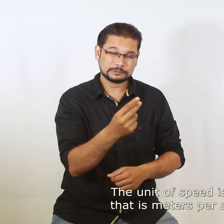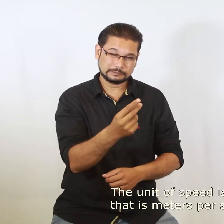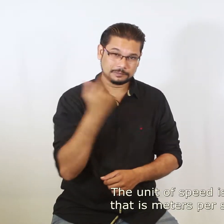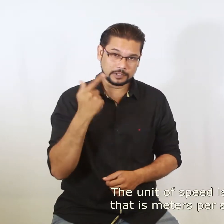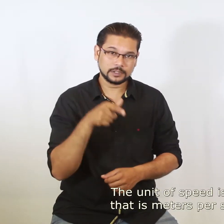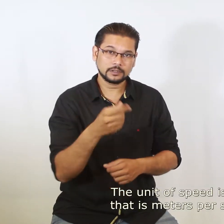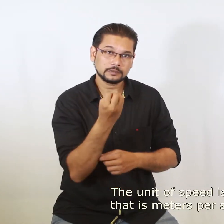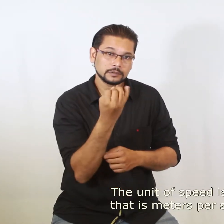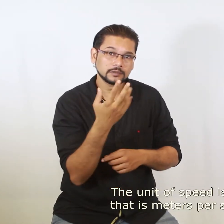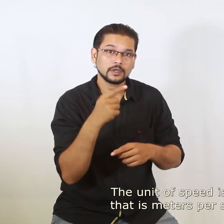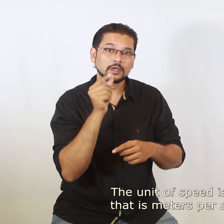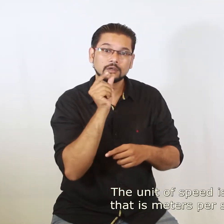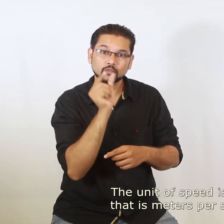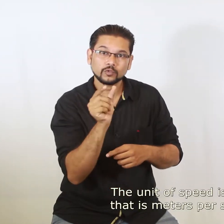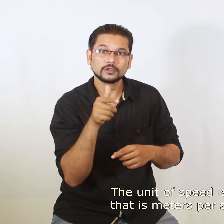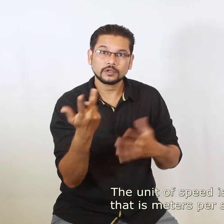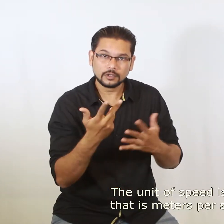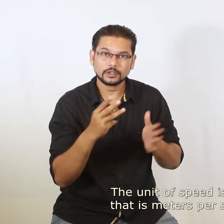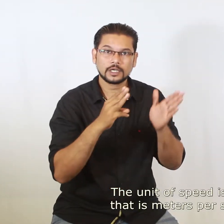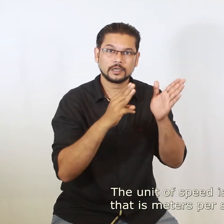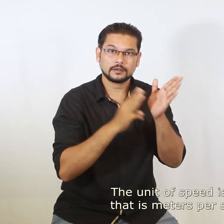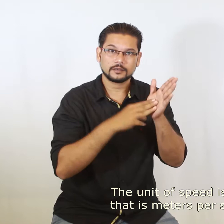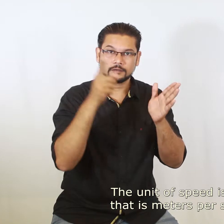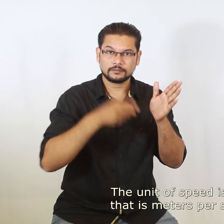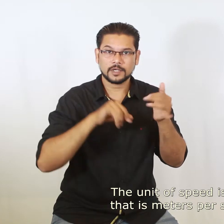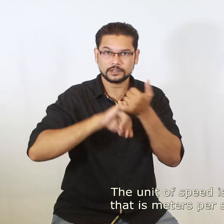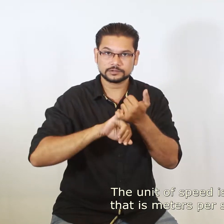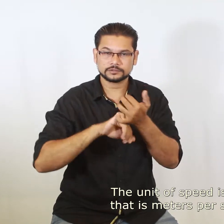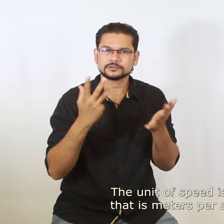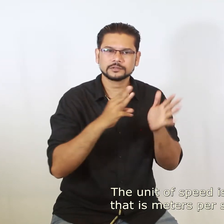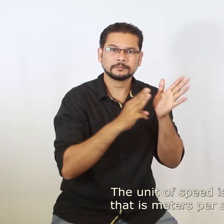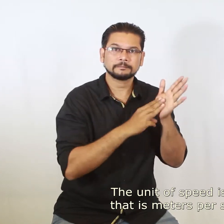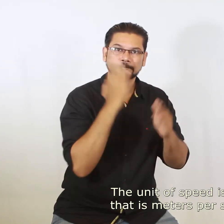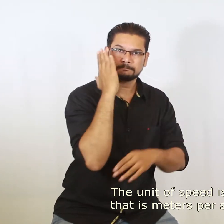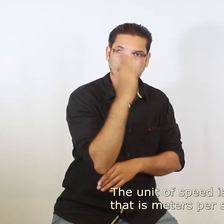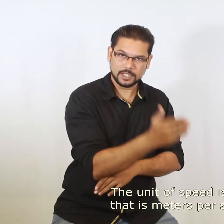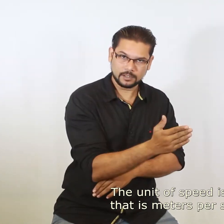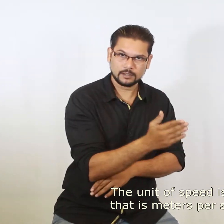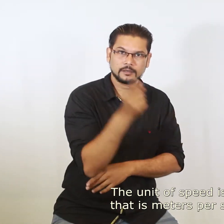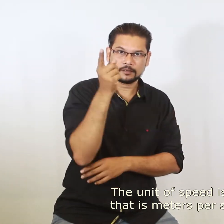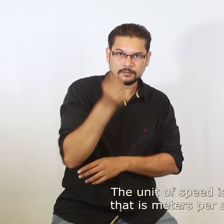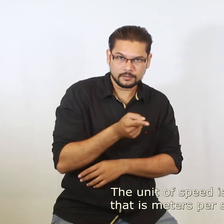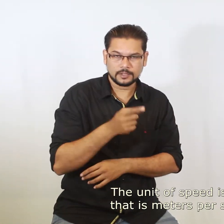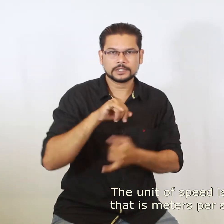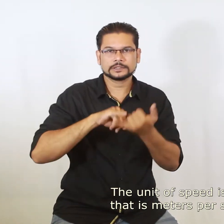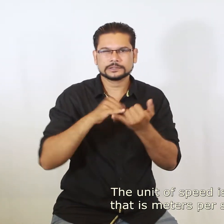The unit of speed is m by s, that is meters per second,